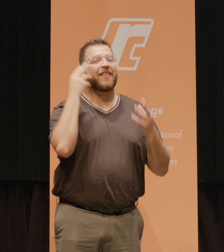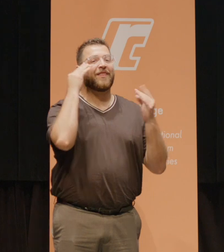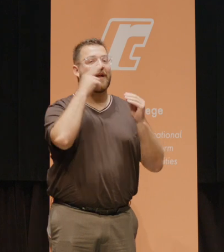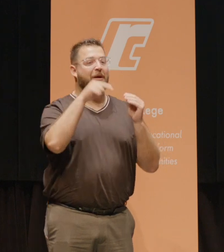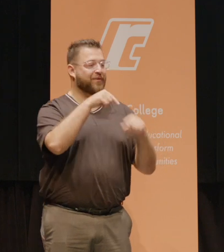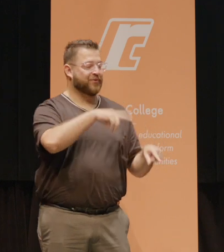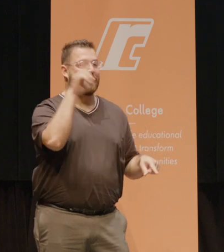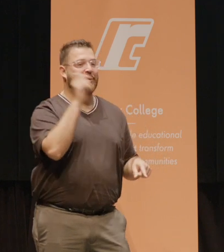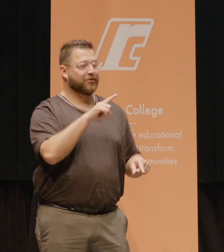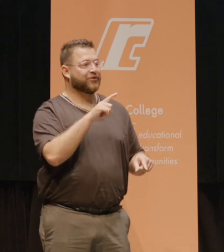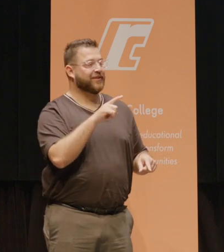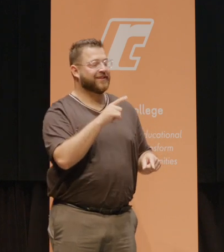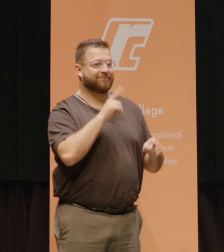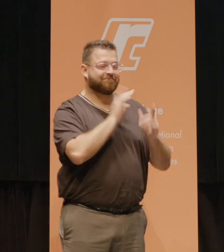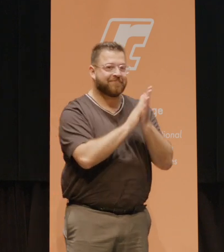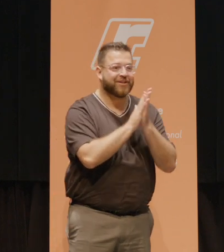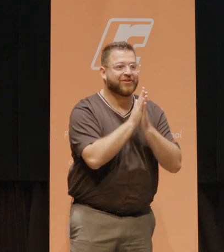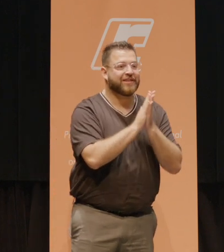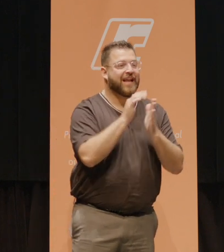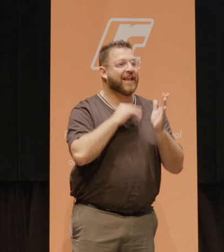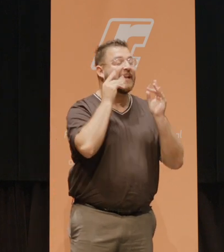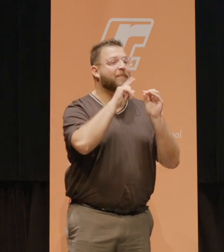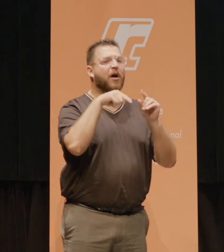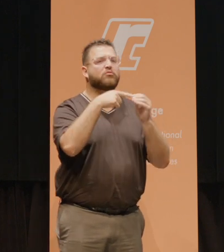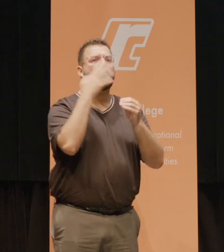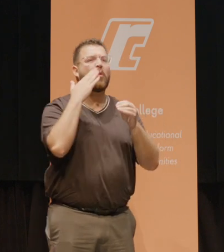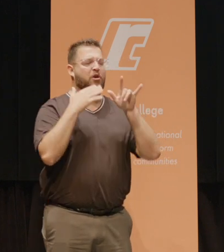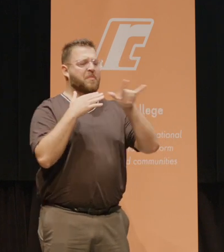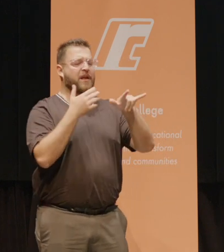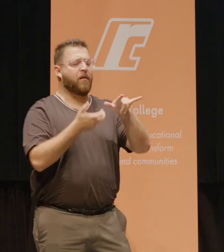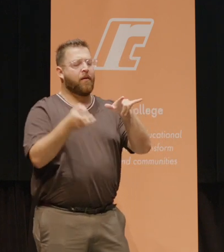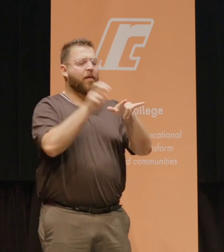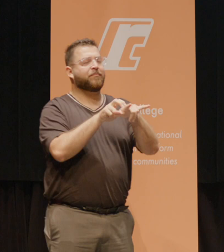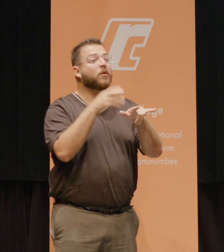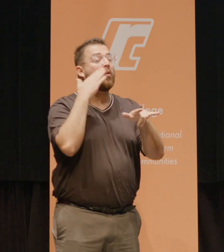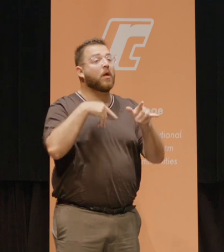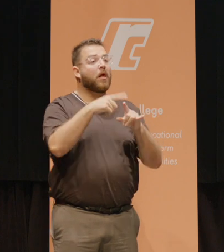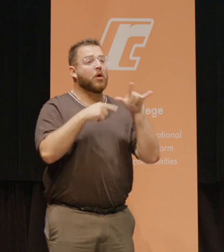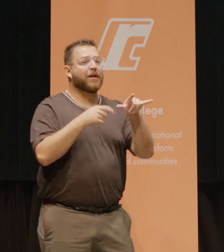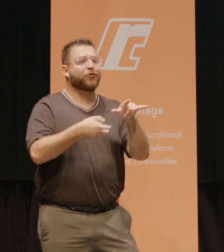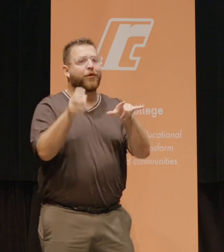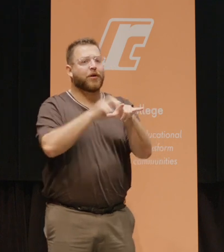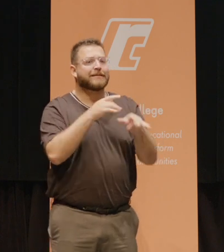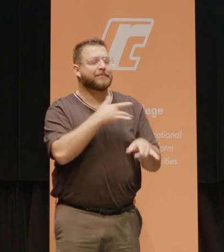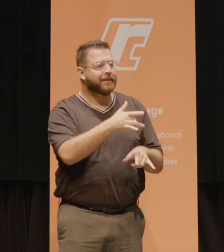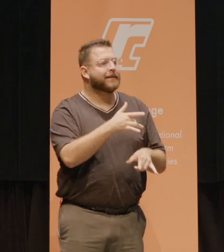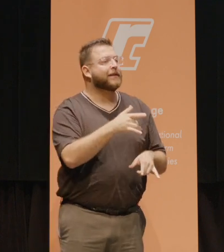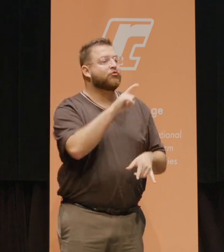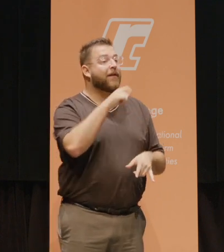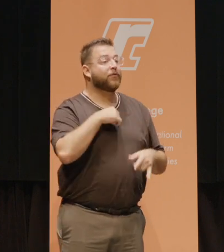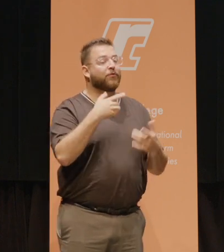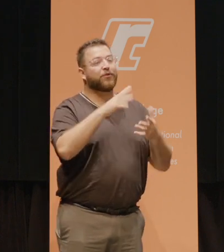this question and I think about self-compassion, I think about getting onto the airplane. You know, a lot of times when you get on the airplane, they talk about, you know, putting on the